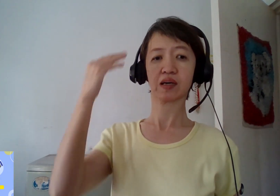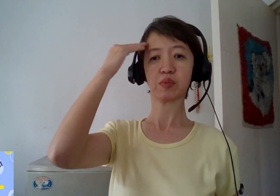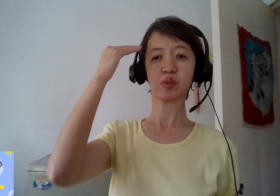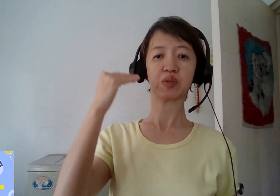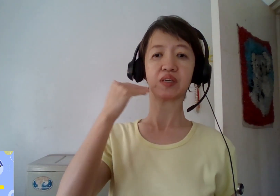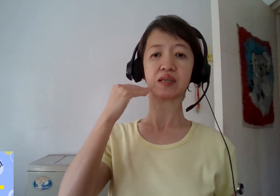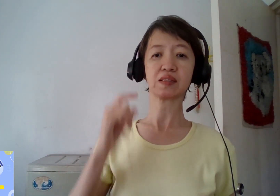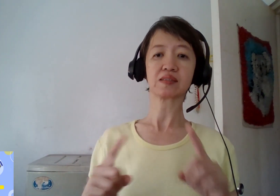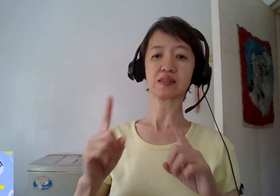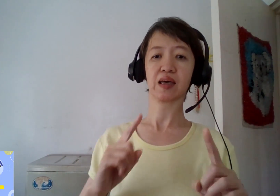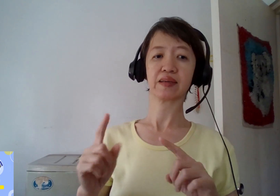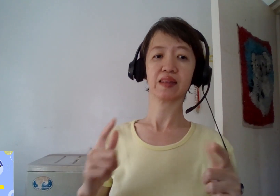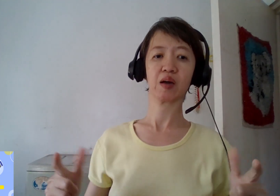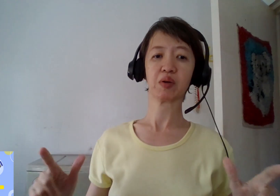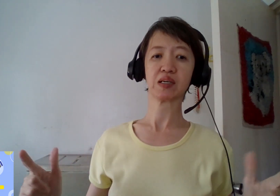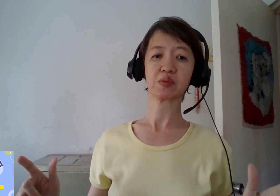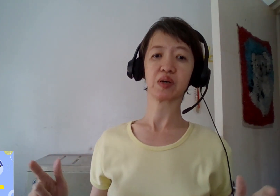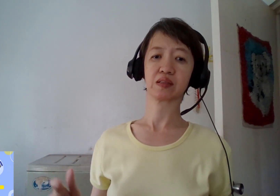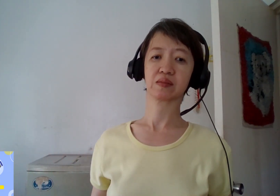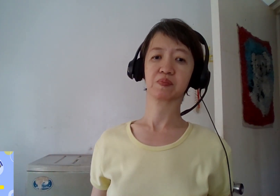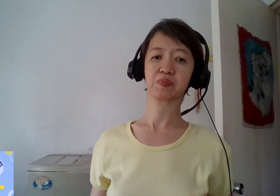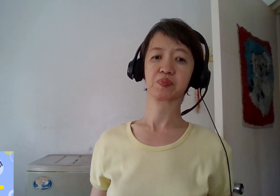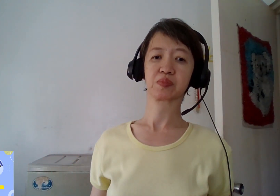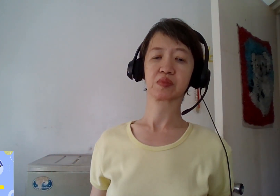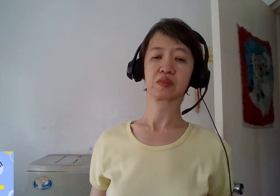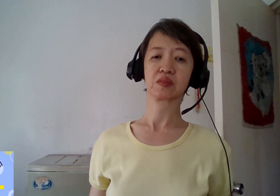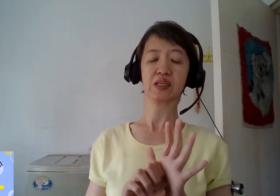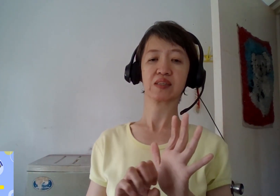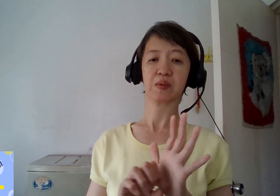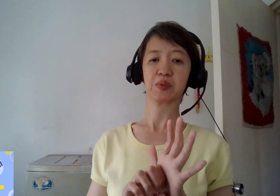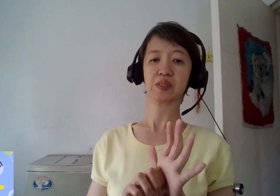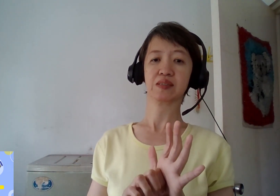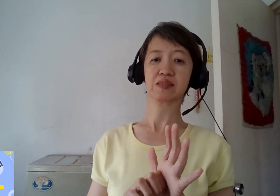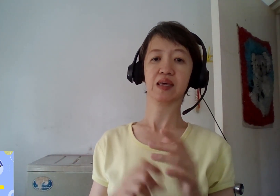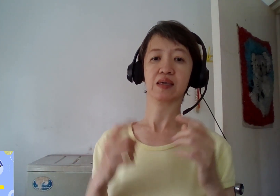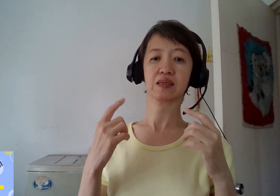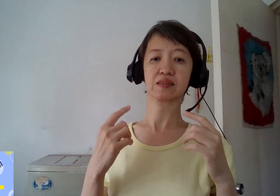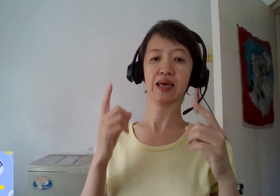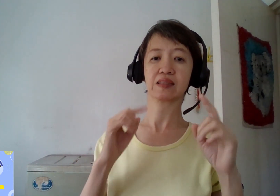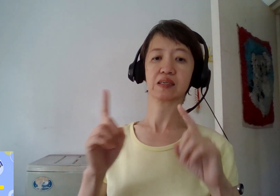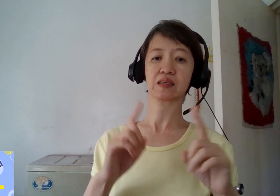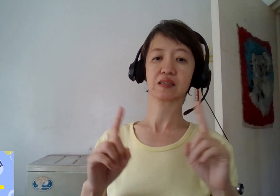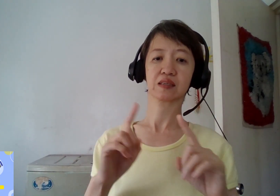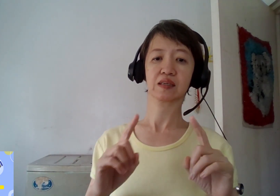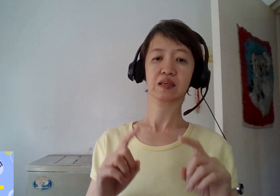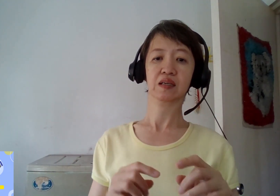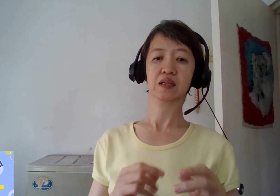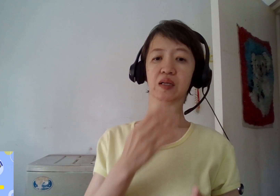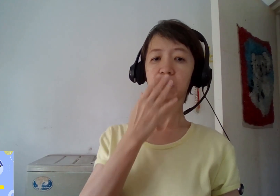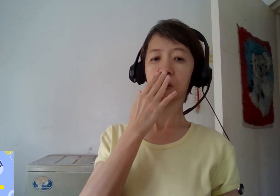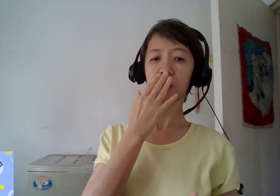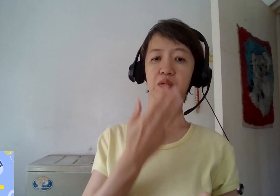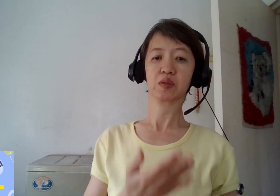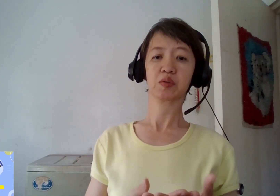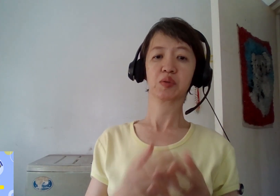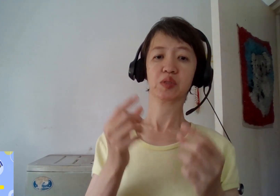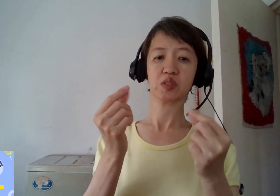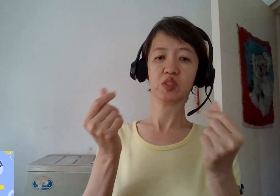some Korean Sign Language as well. One example is say signing good